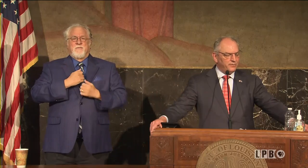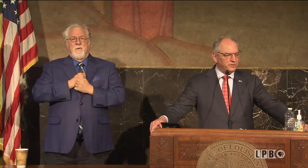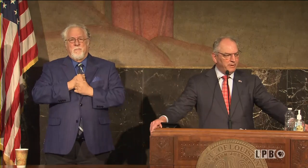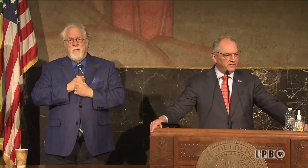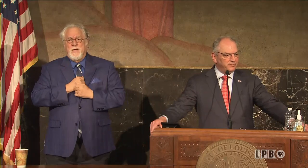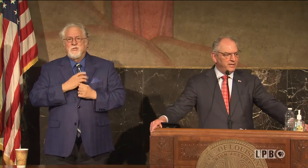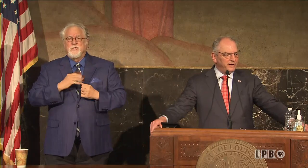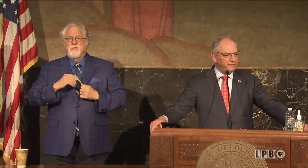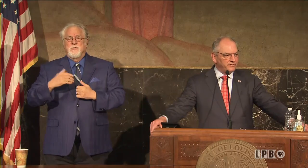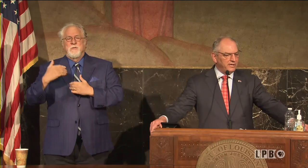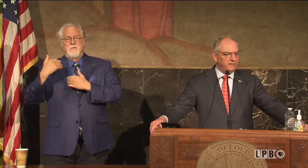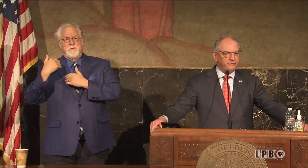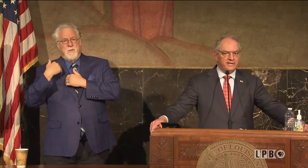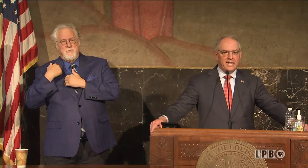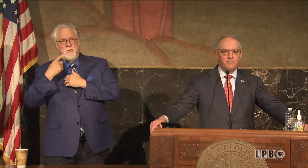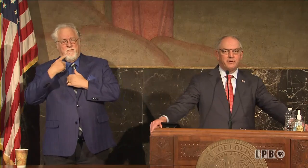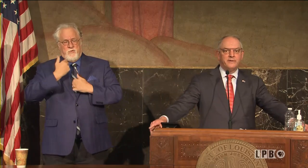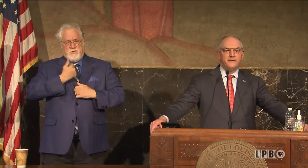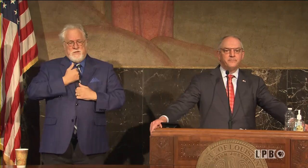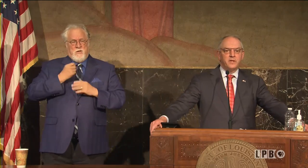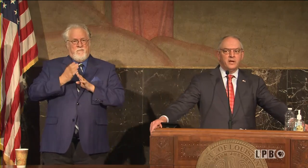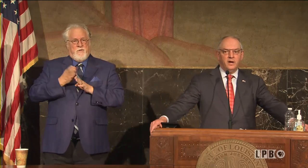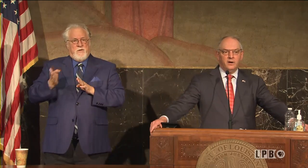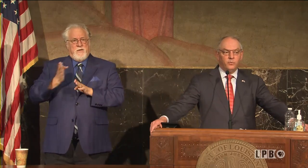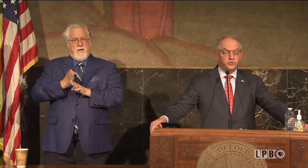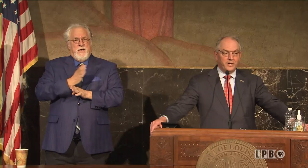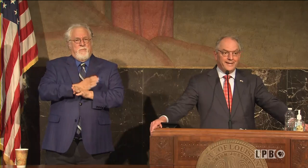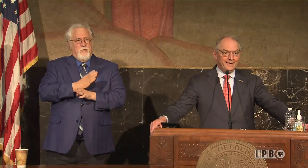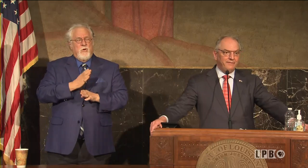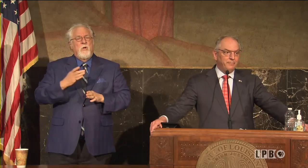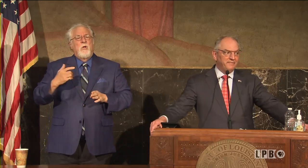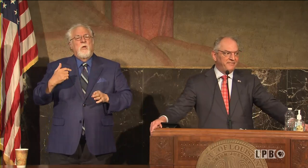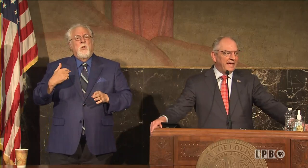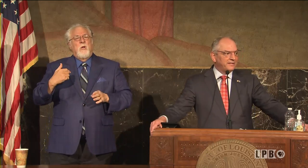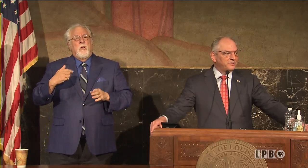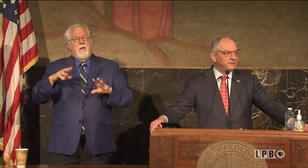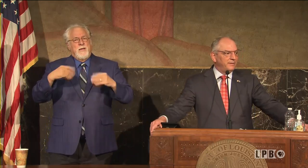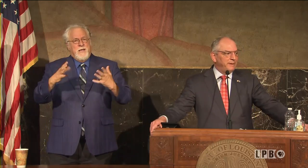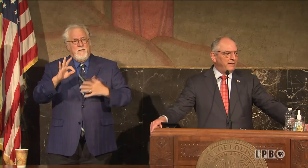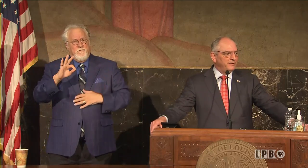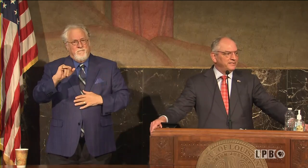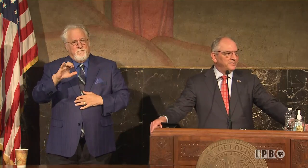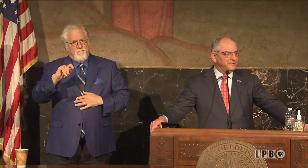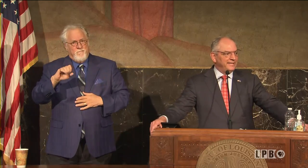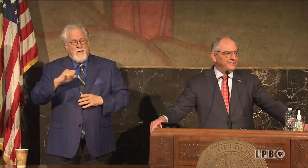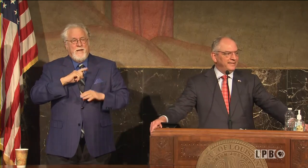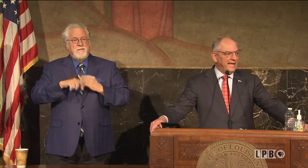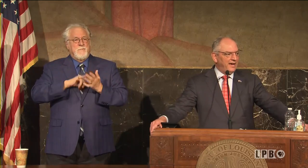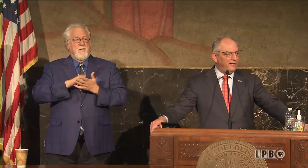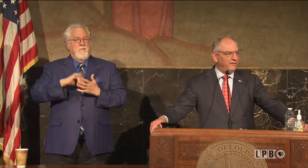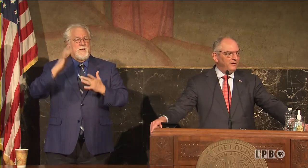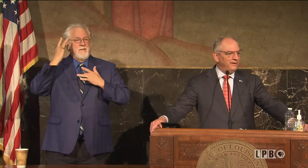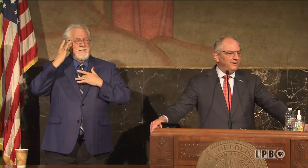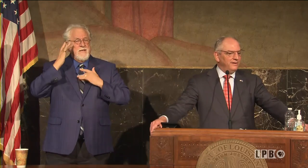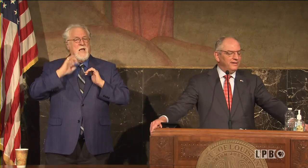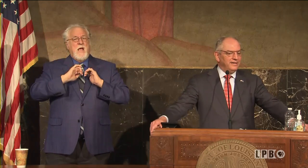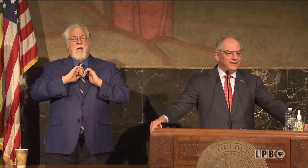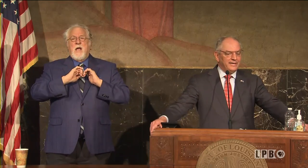compassion and responsibility for self and neighbor. We're trying to give them the facts about this disease and